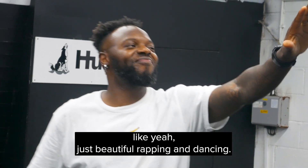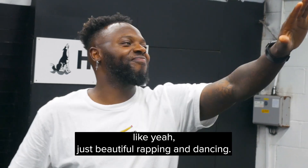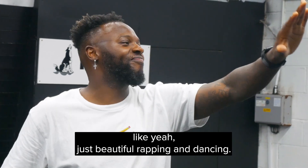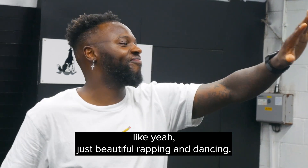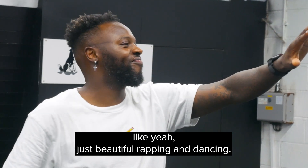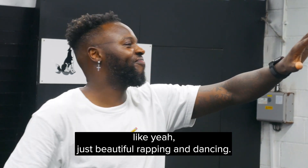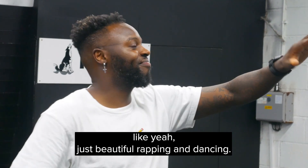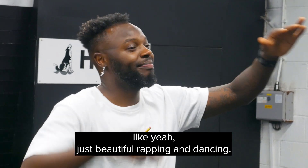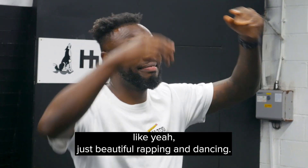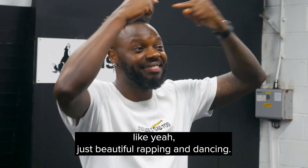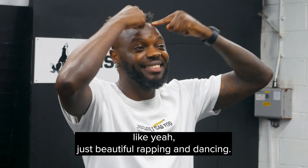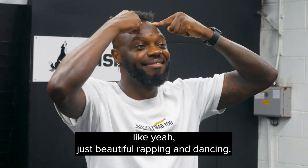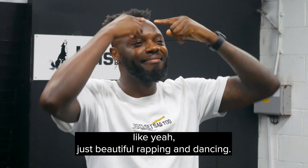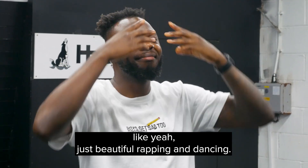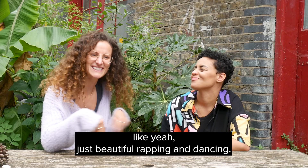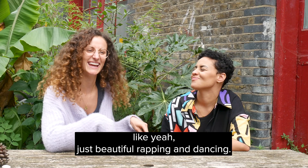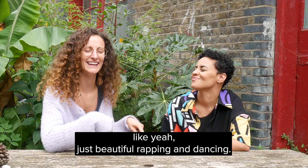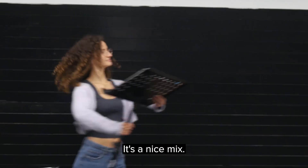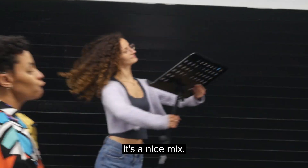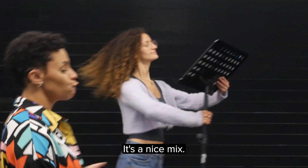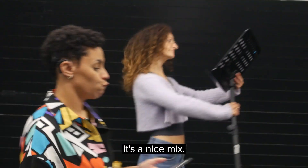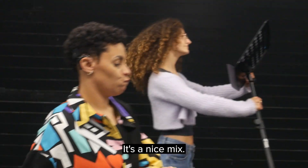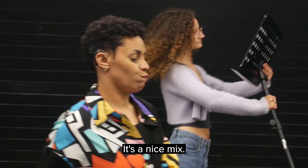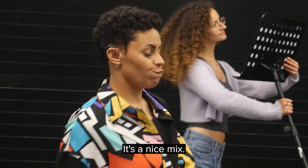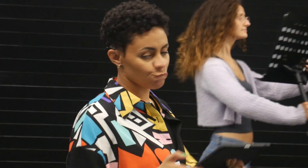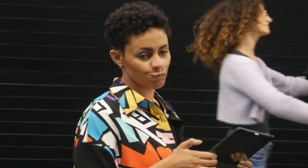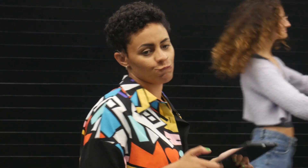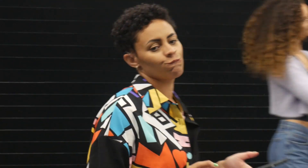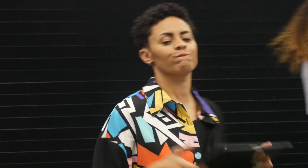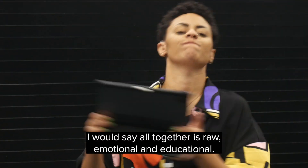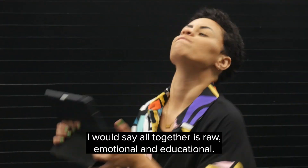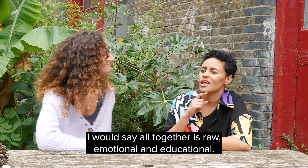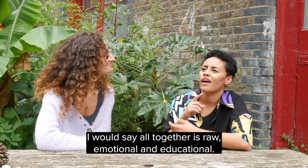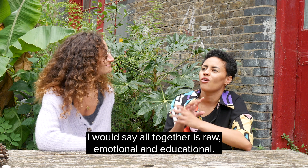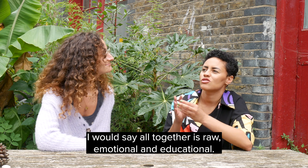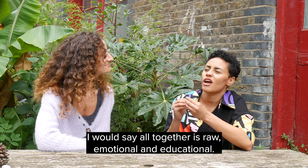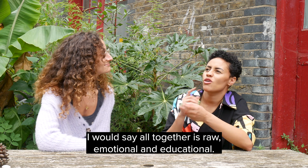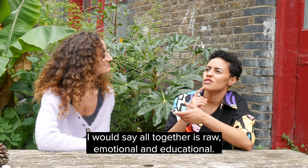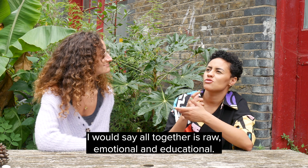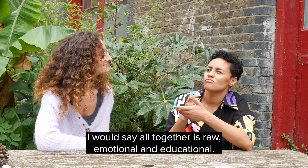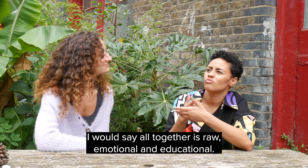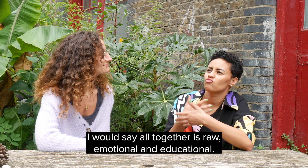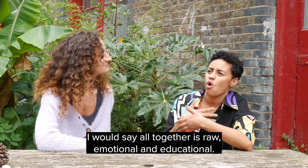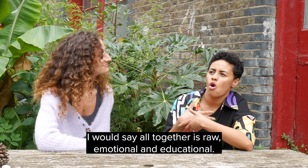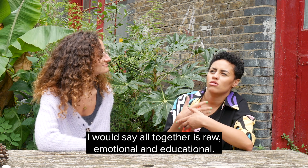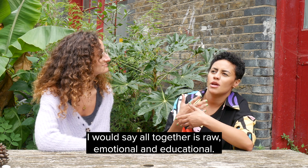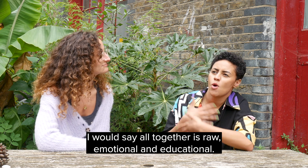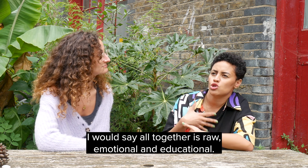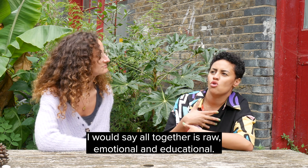rapping and dancing. It's a nice mix. I would say altogether it is more emotional